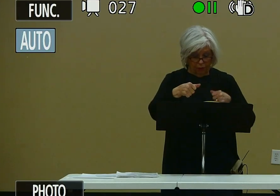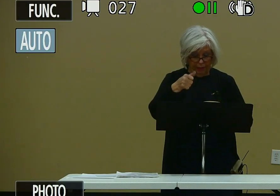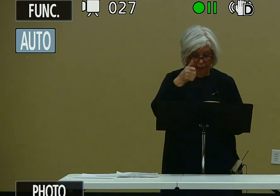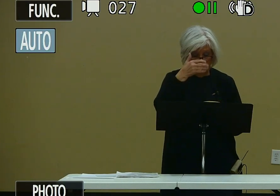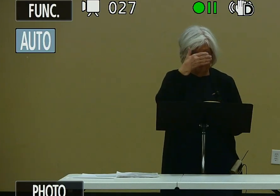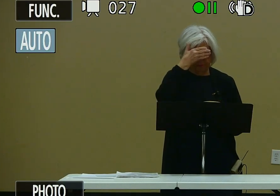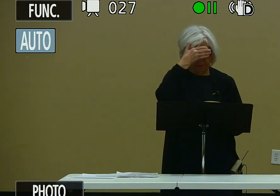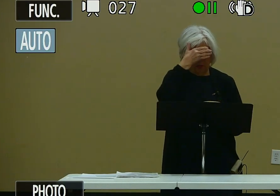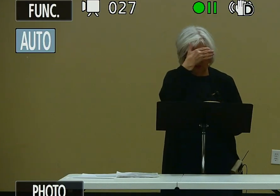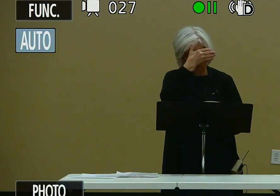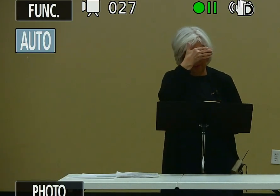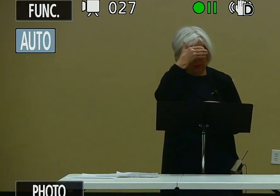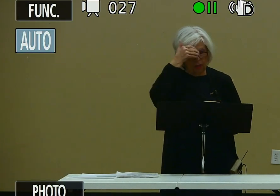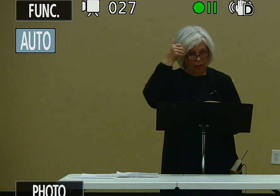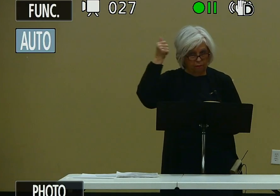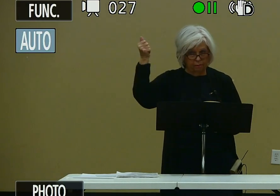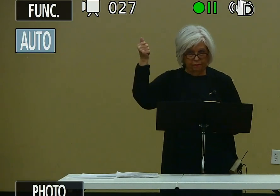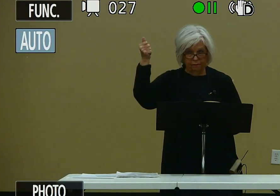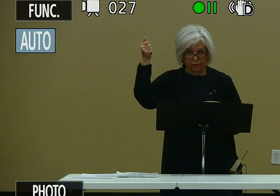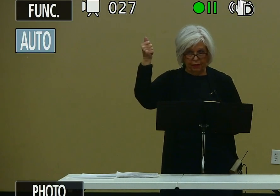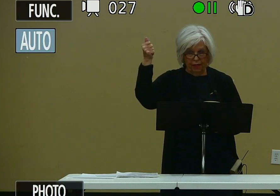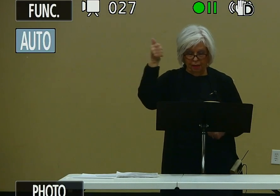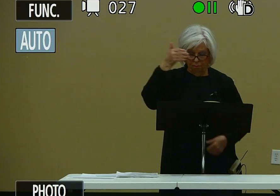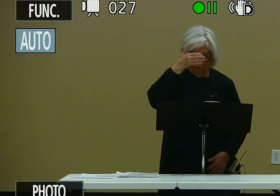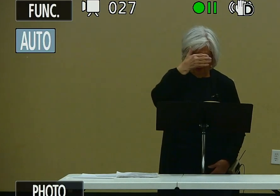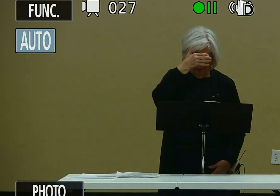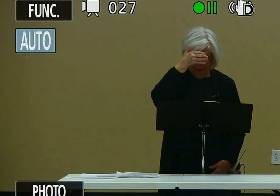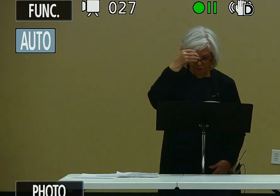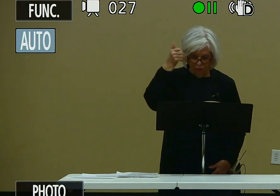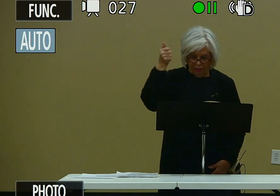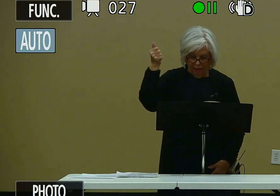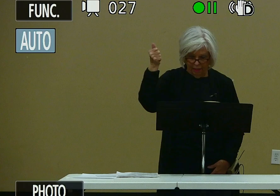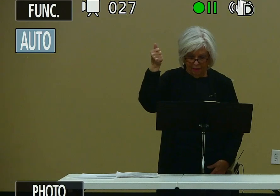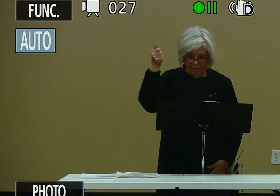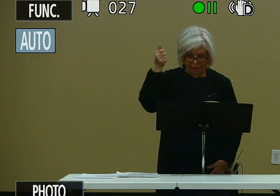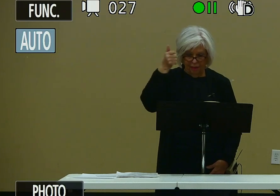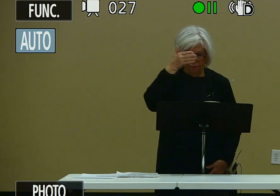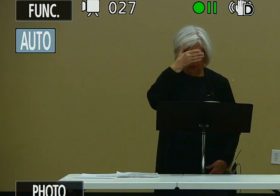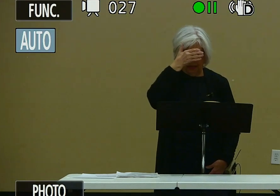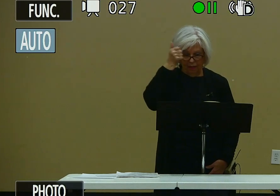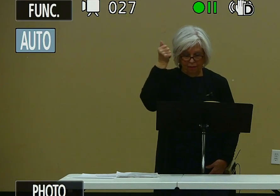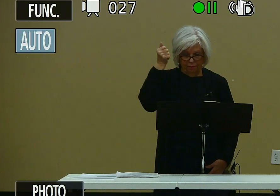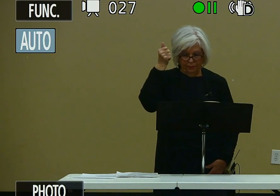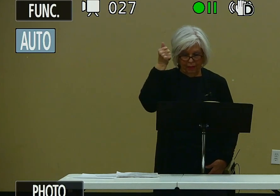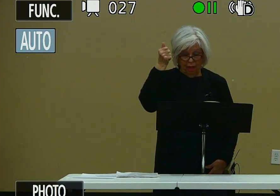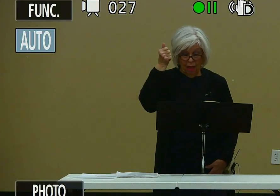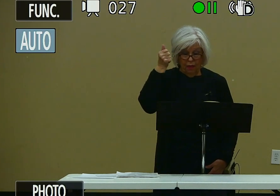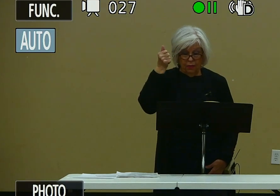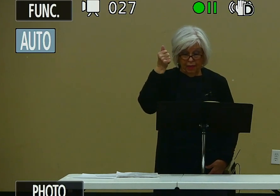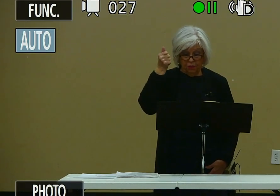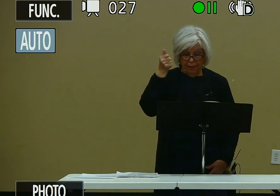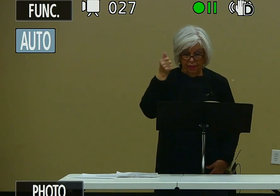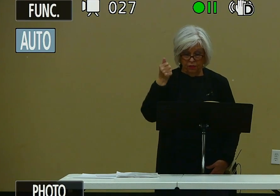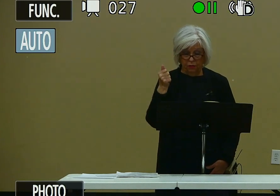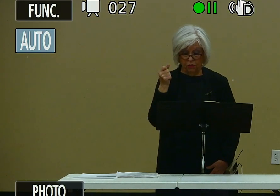Forget. Just wipe it all out. Forget. The next page,